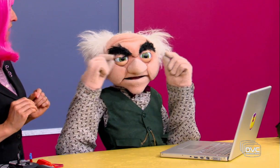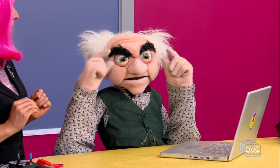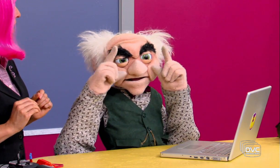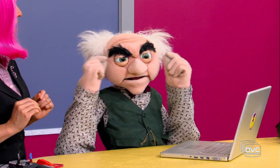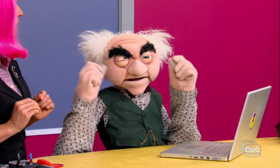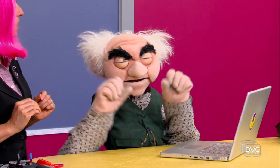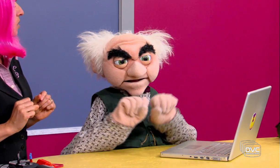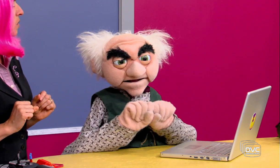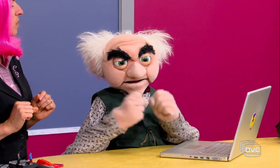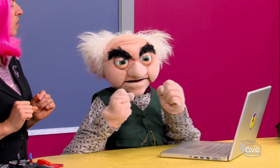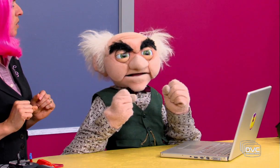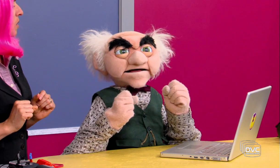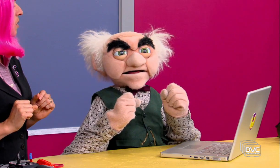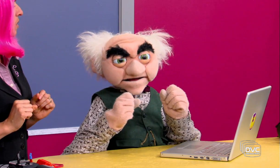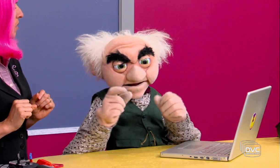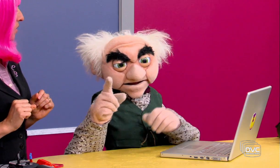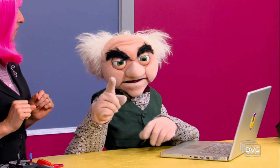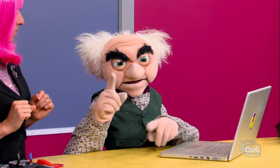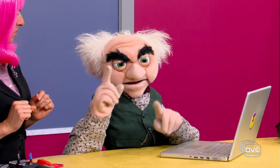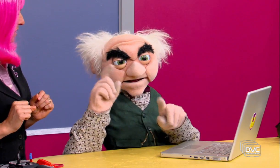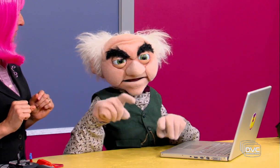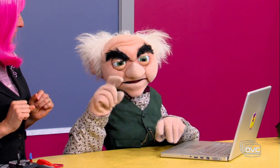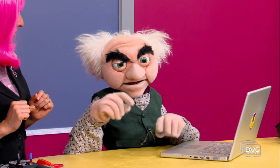Edwin's glasses are broken. He needs to teach me.